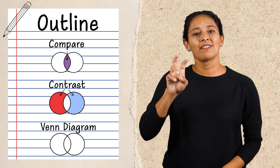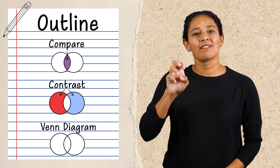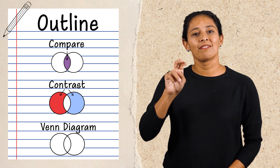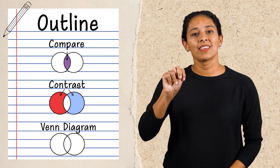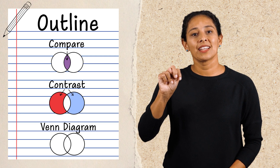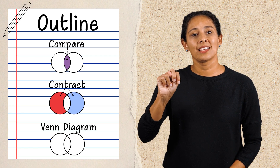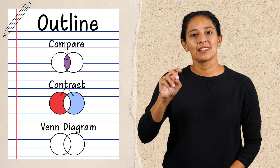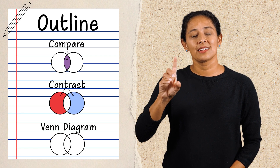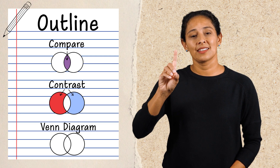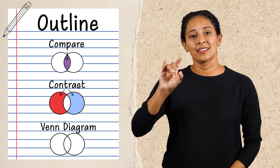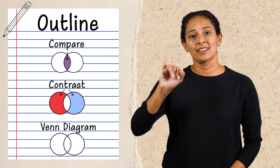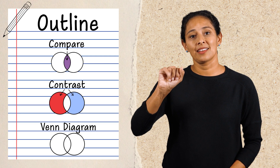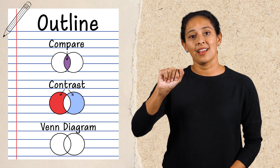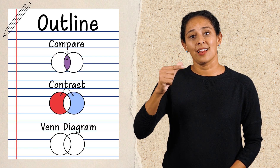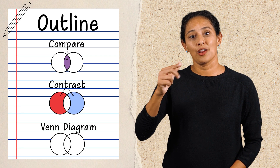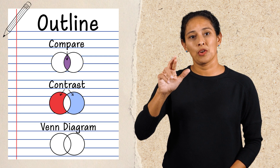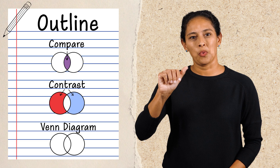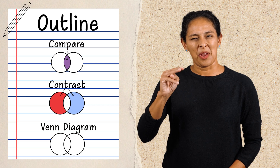and what a Venn diagram is,